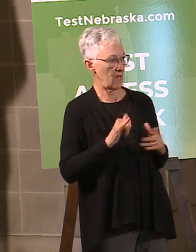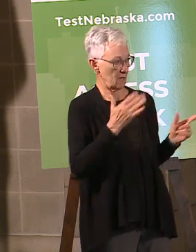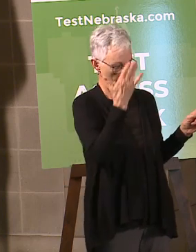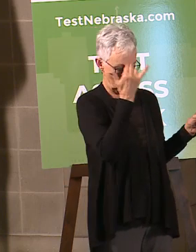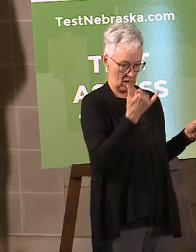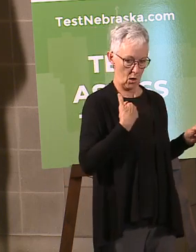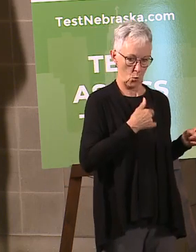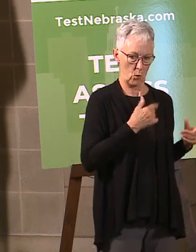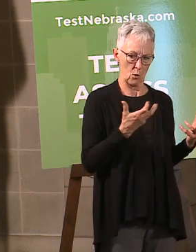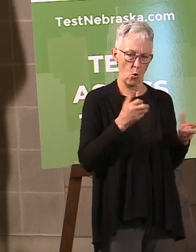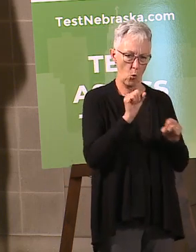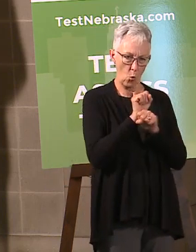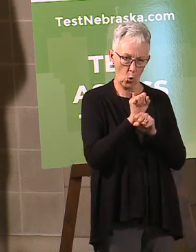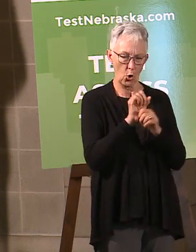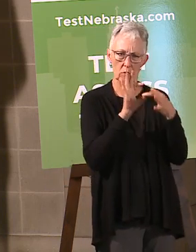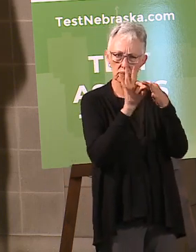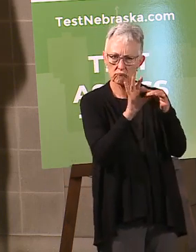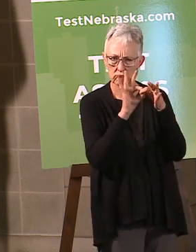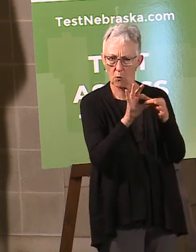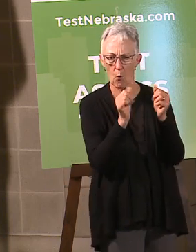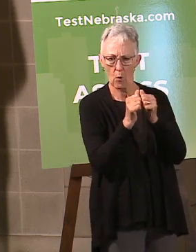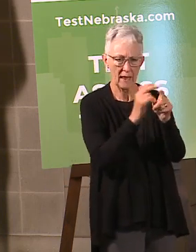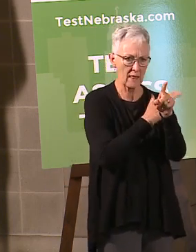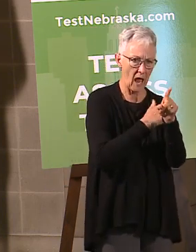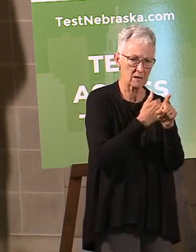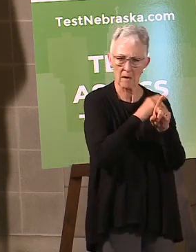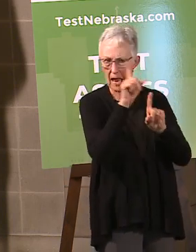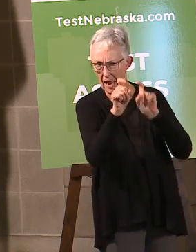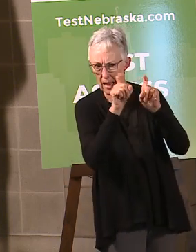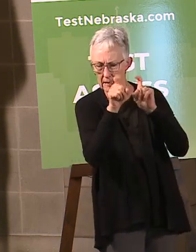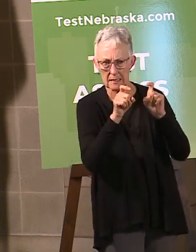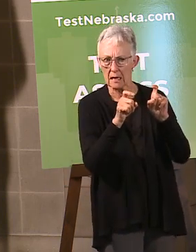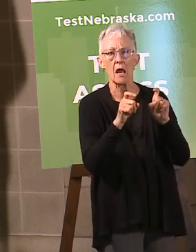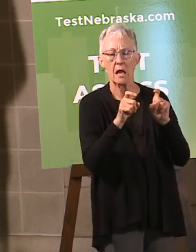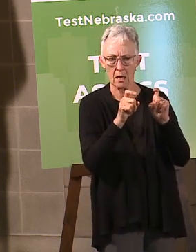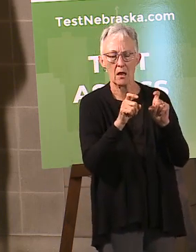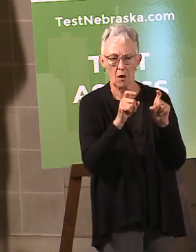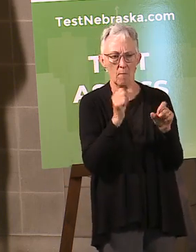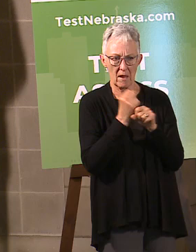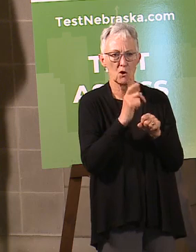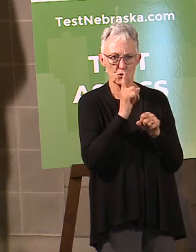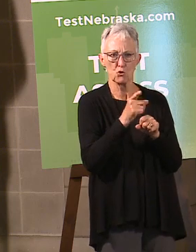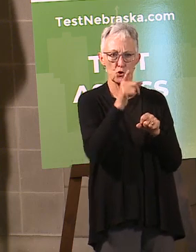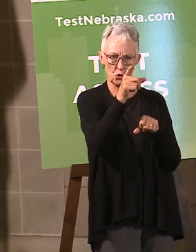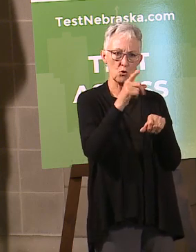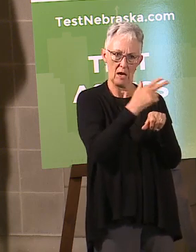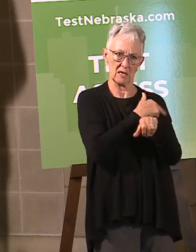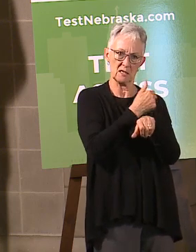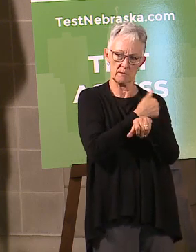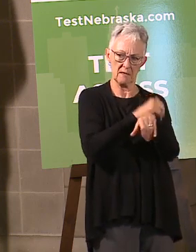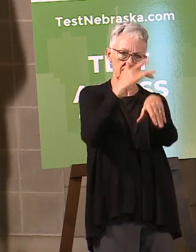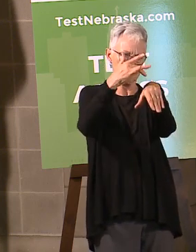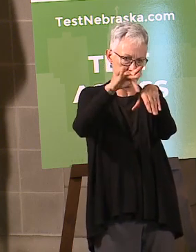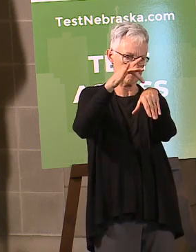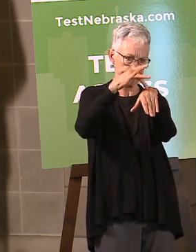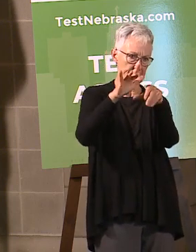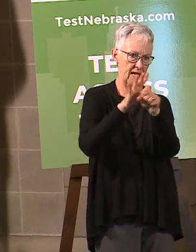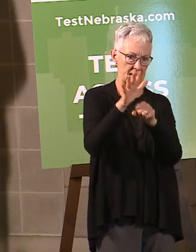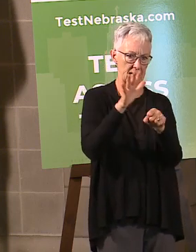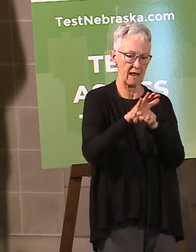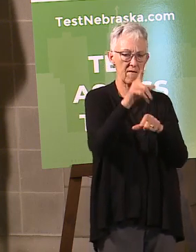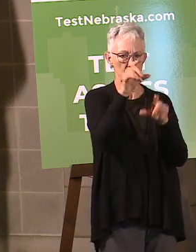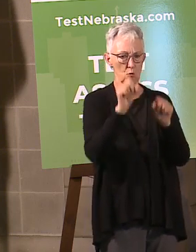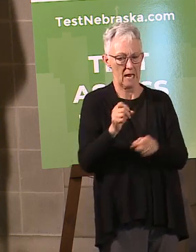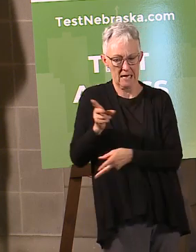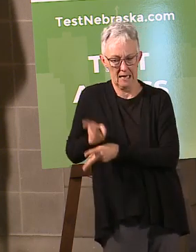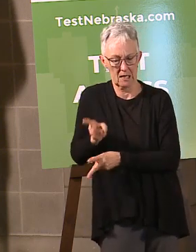the solution, what is the best answer for making sure we're providing people that health care they need, but still managing that hospital system to make sure we can take